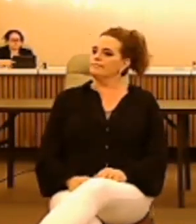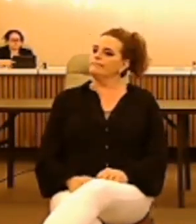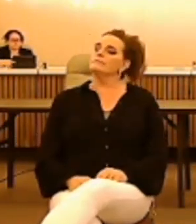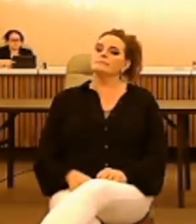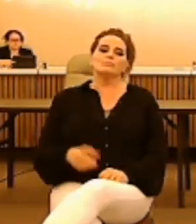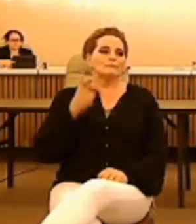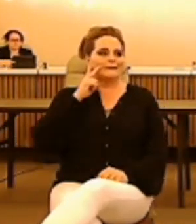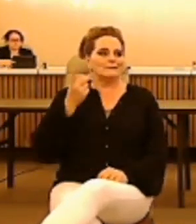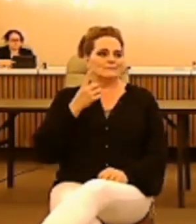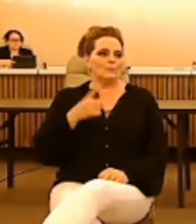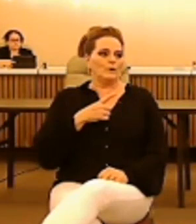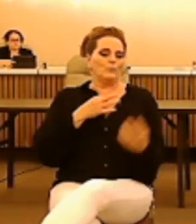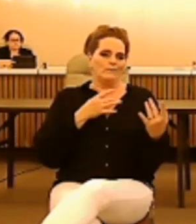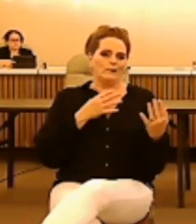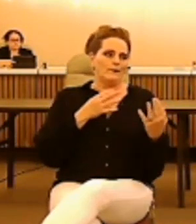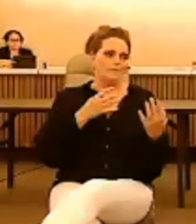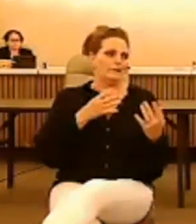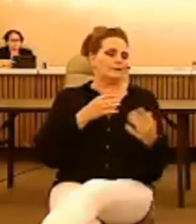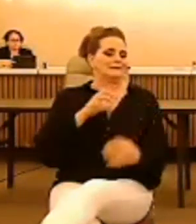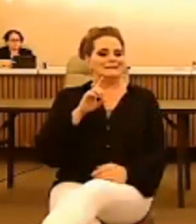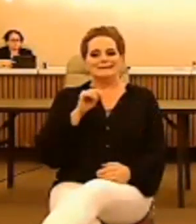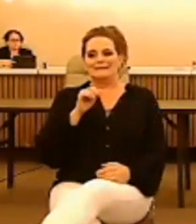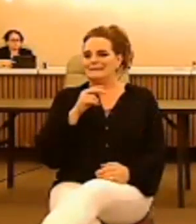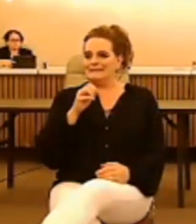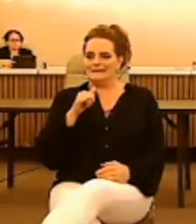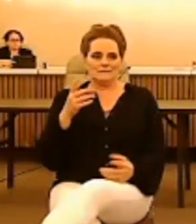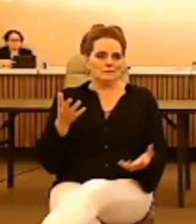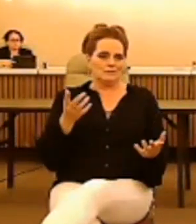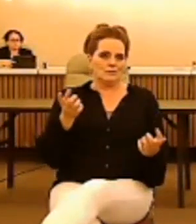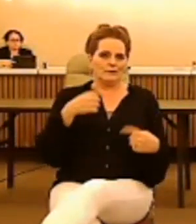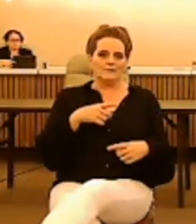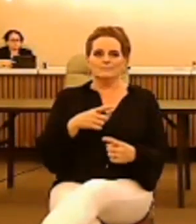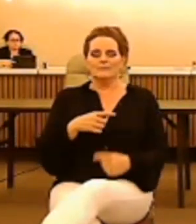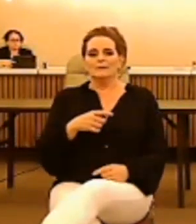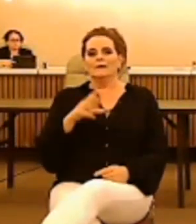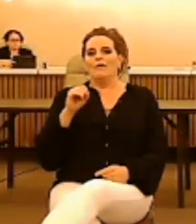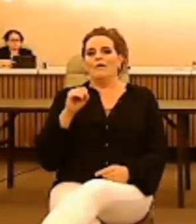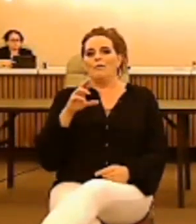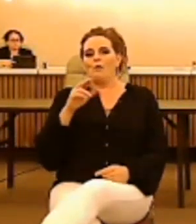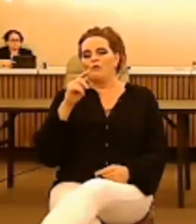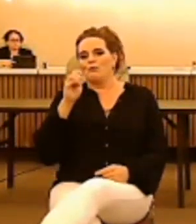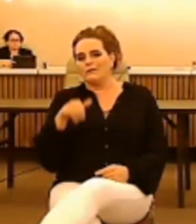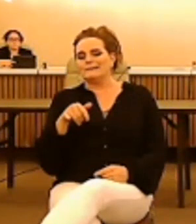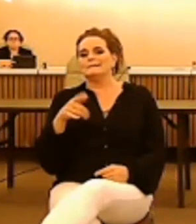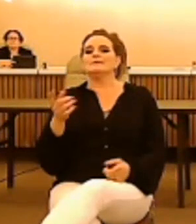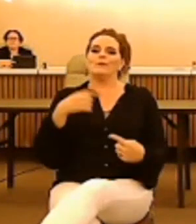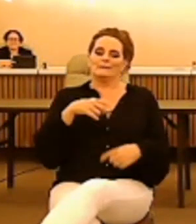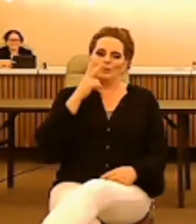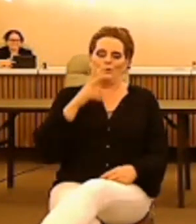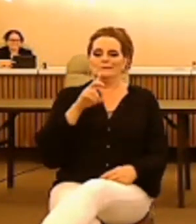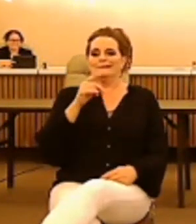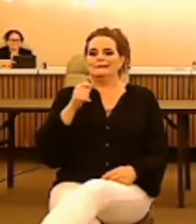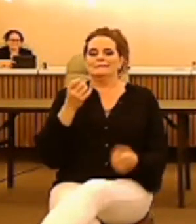waiting. If Denise, you want to come up and, I'm sorry, Courtney, so that Denise gets freed